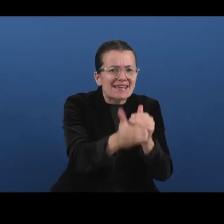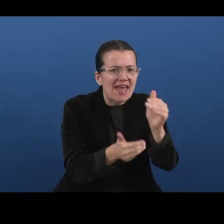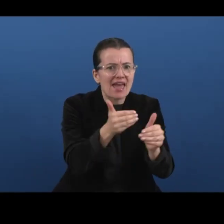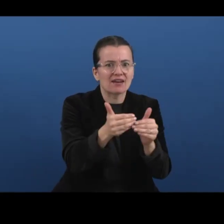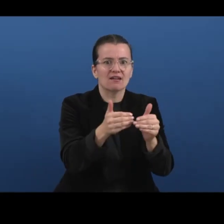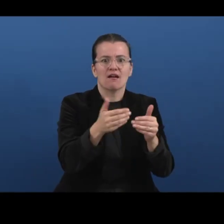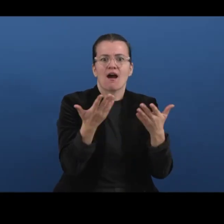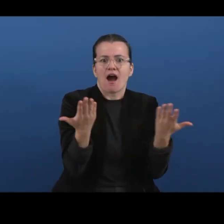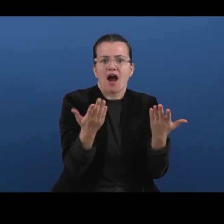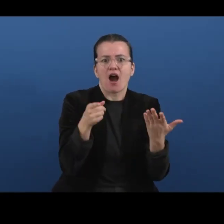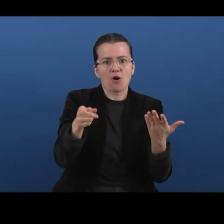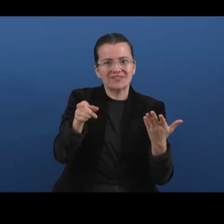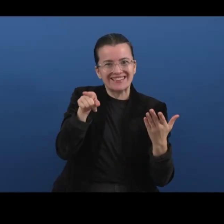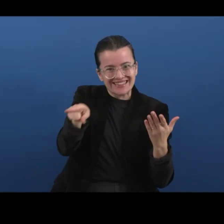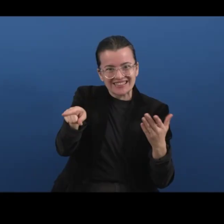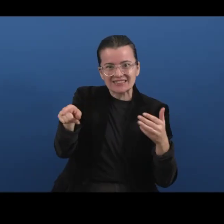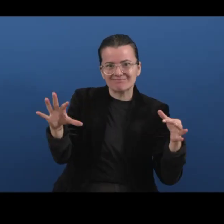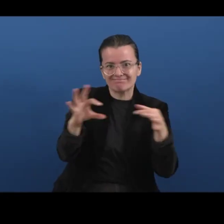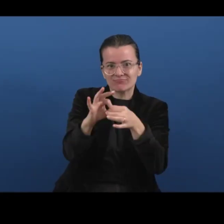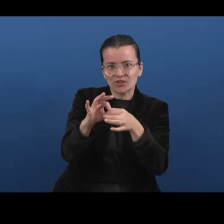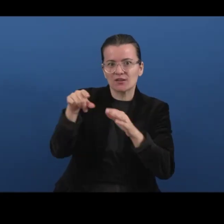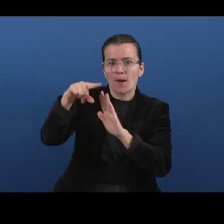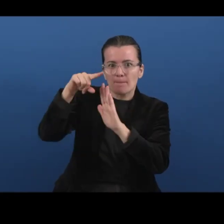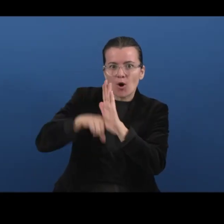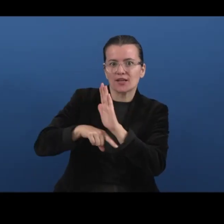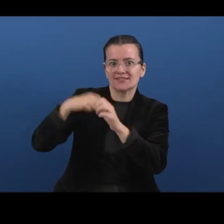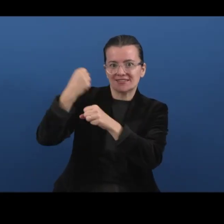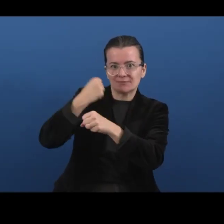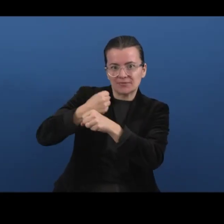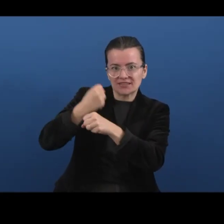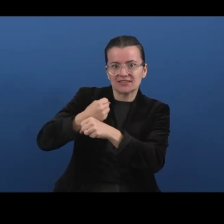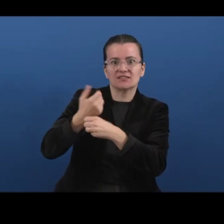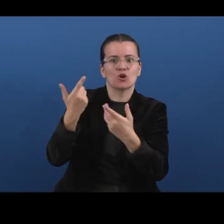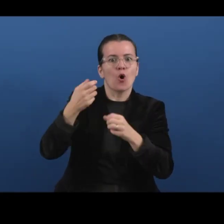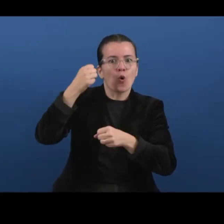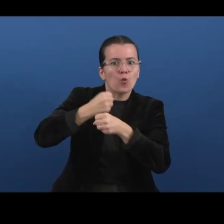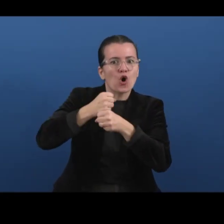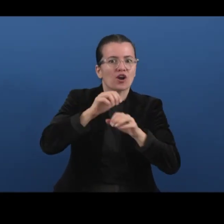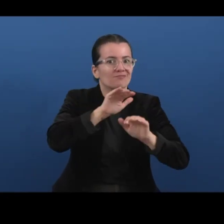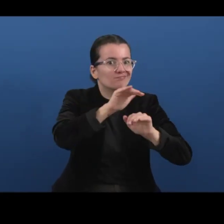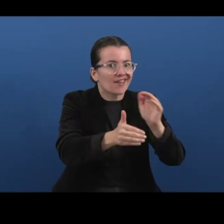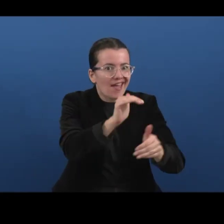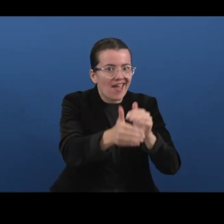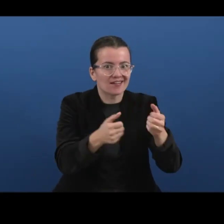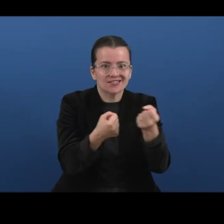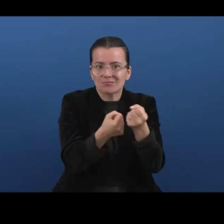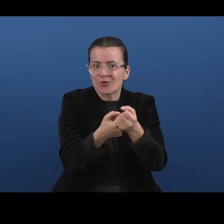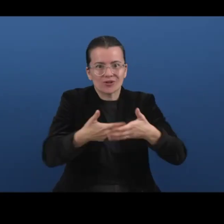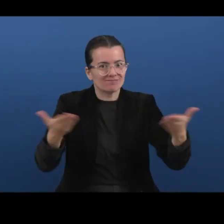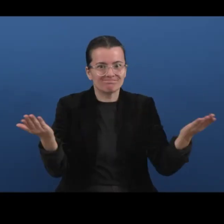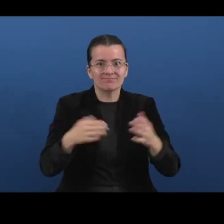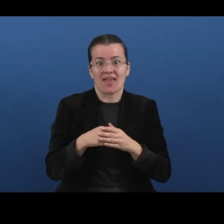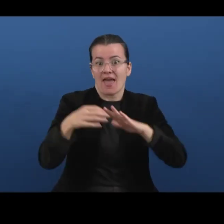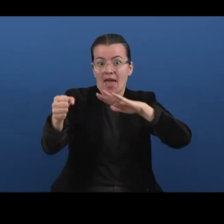Disabilities. My name is Jürgen Menze. I'm the coordinator of the ILO Global Business and Disability Network. I'm a middle-aged white man with a beard, as